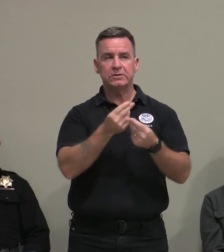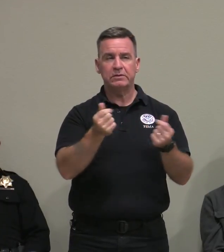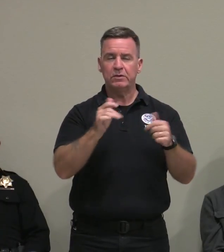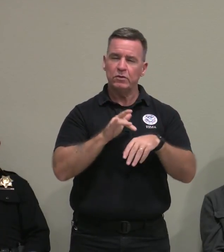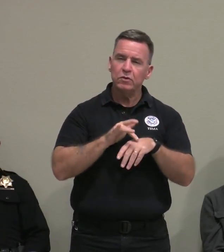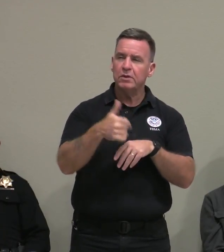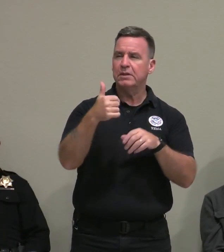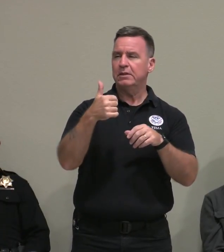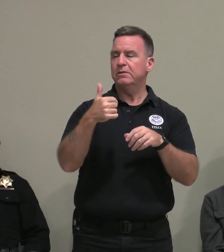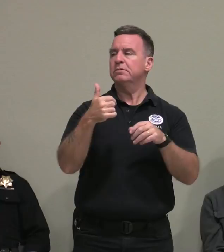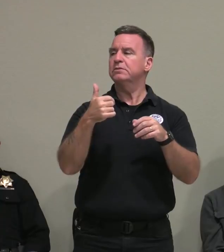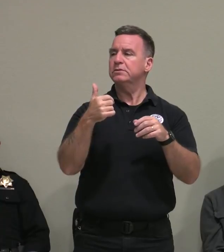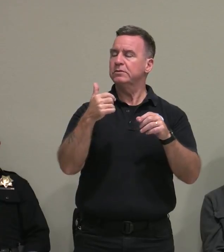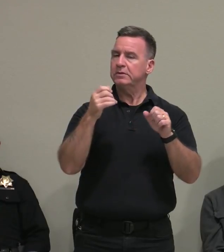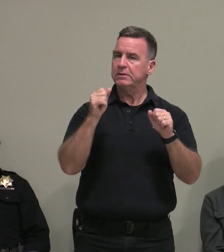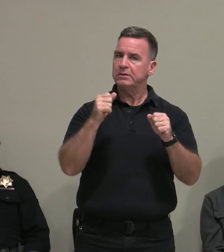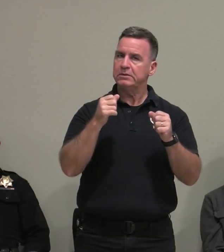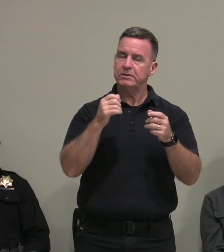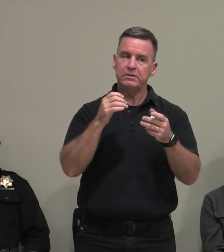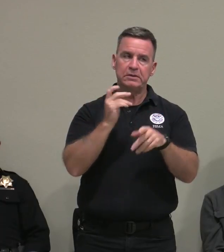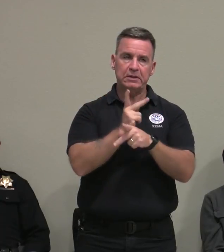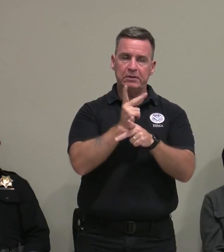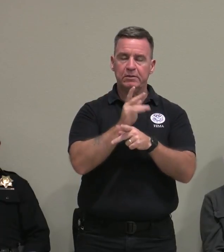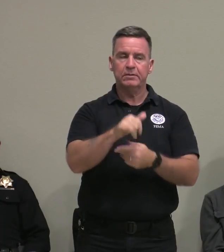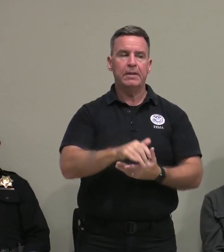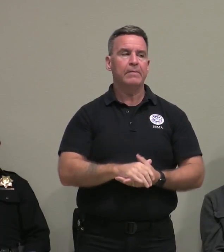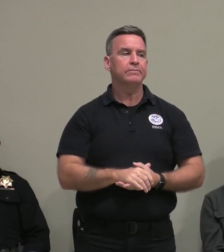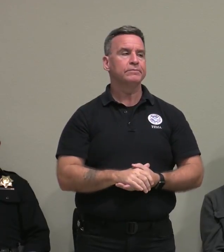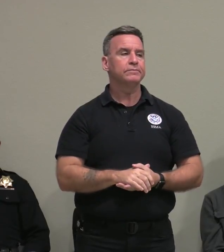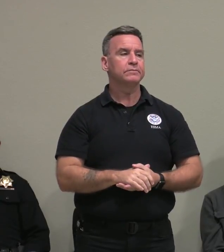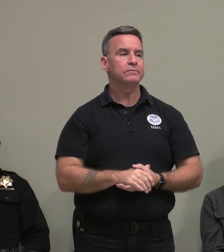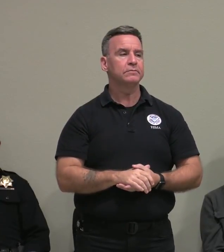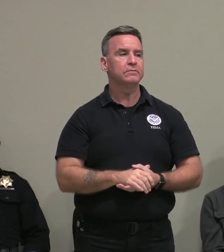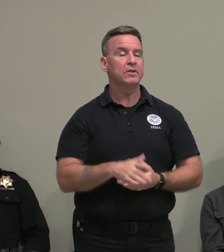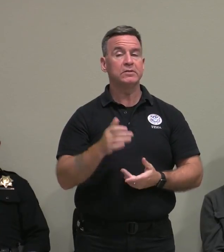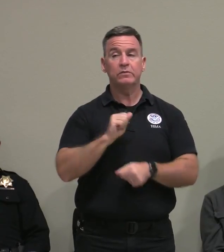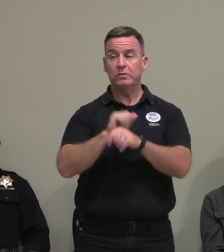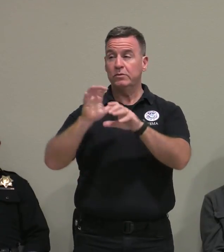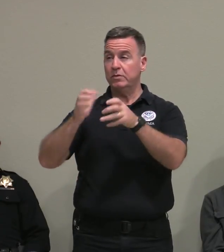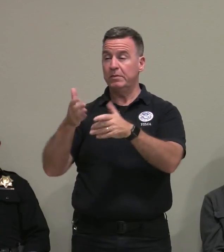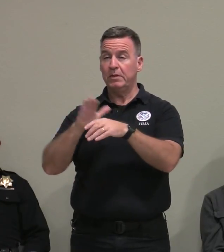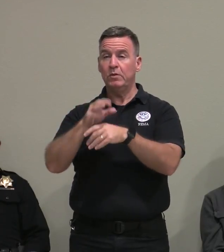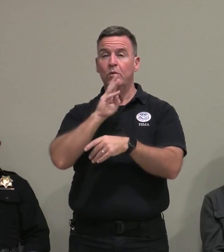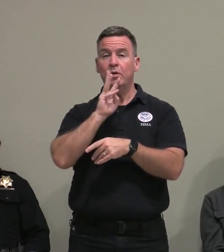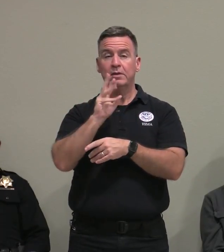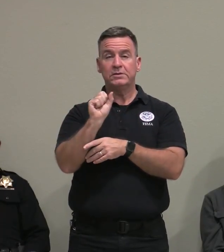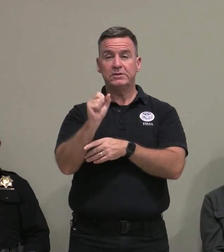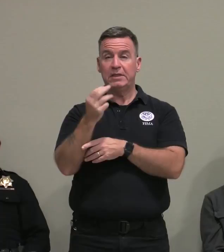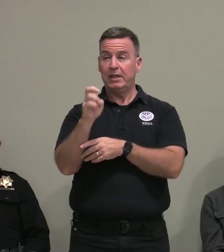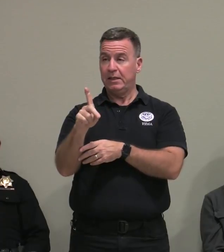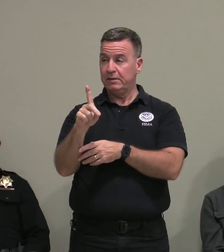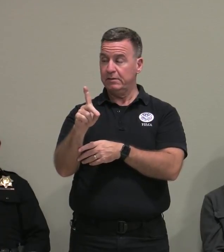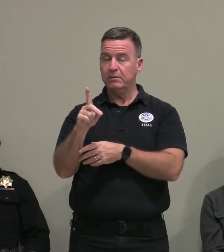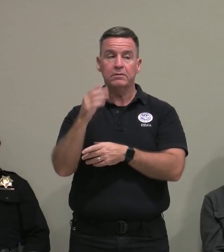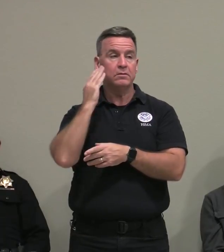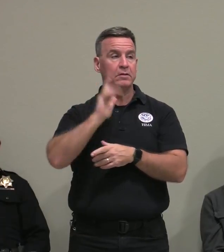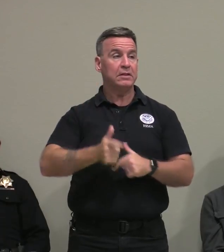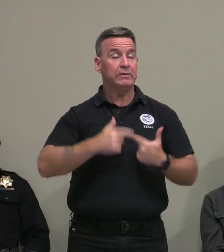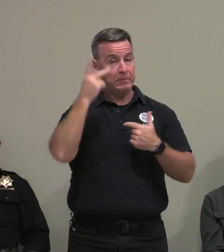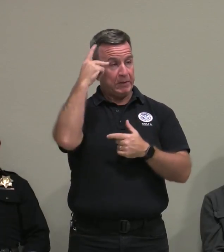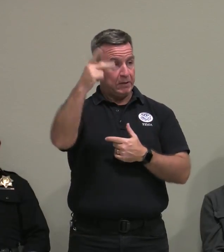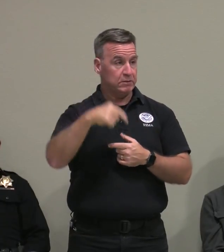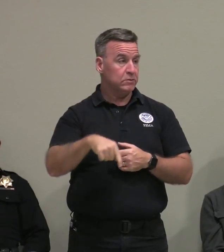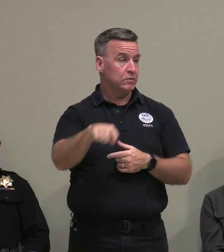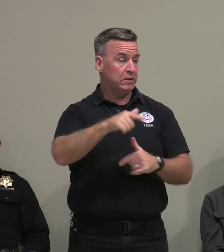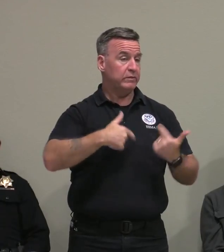early on so that we can we can address that issue. Also, we've got a task force on watershed, as you know, living in paradise,